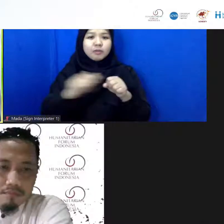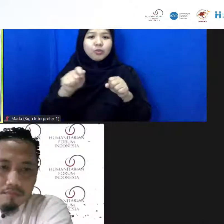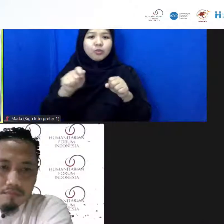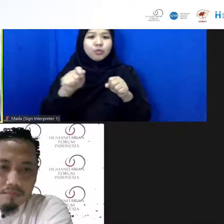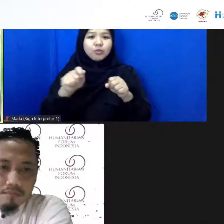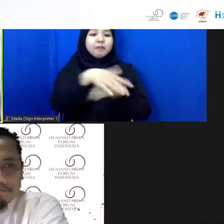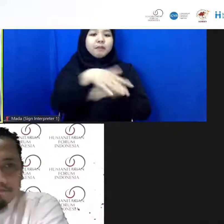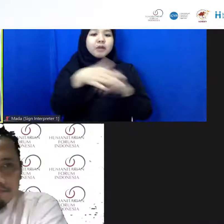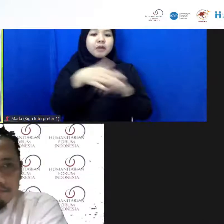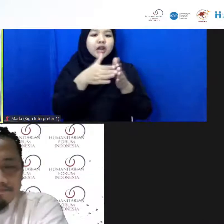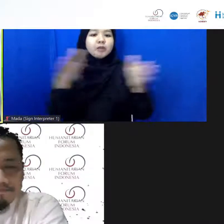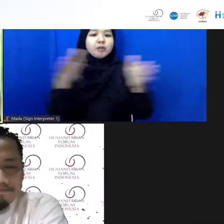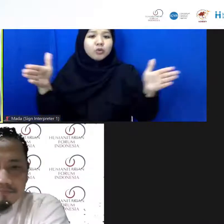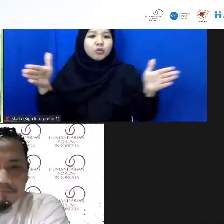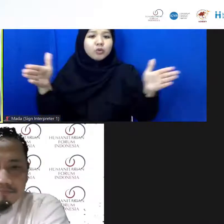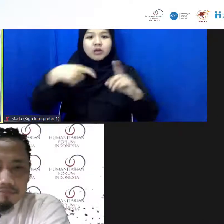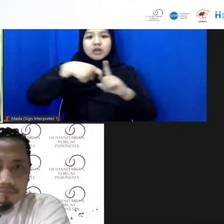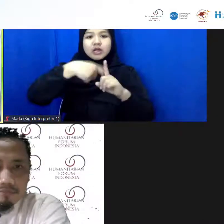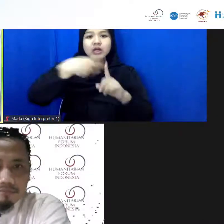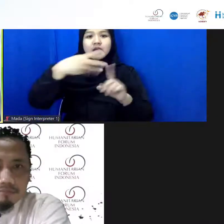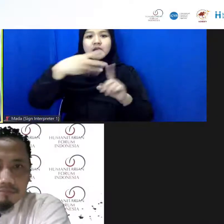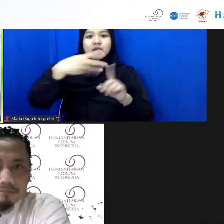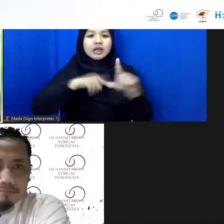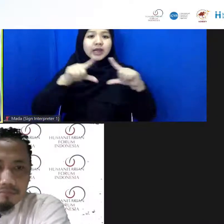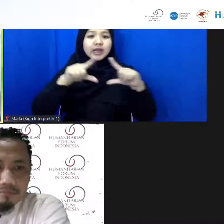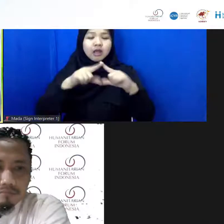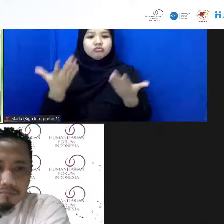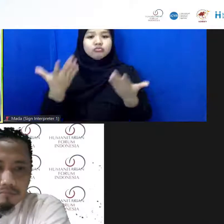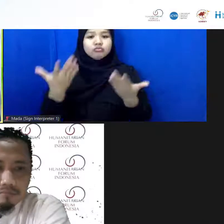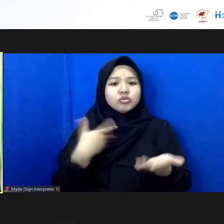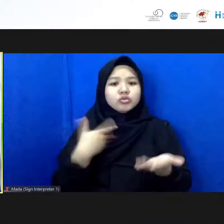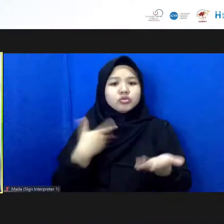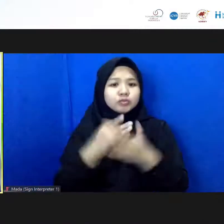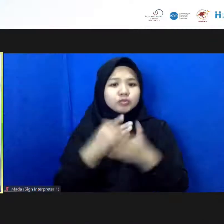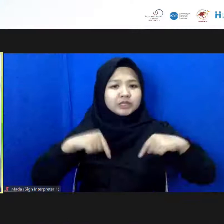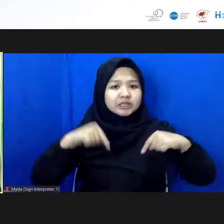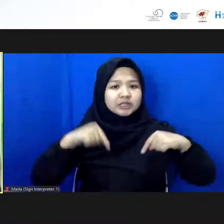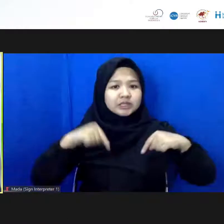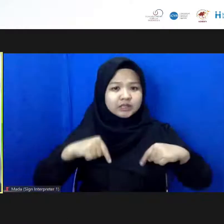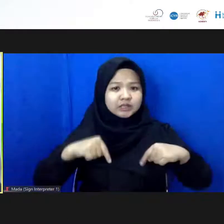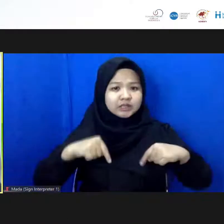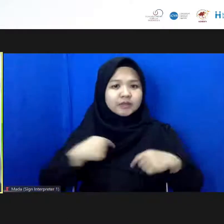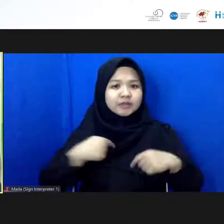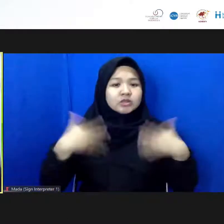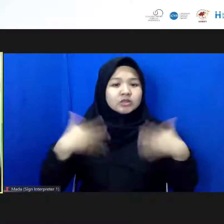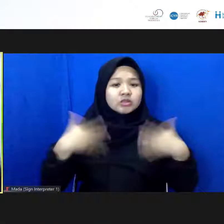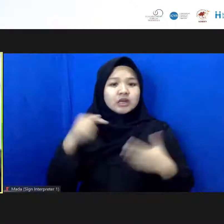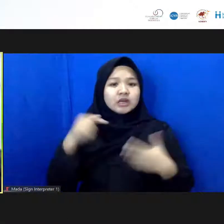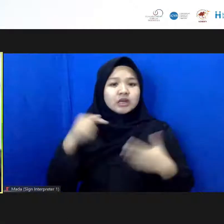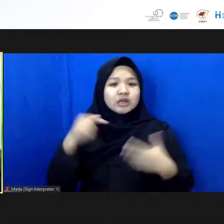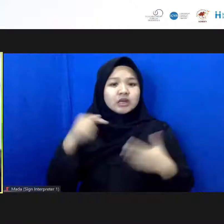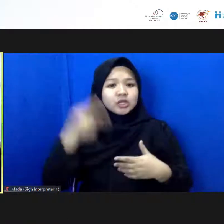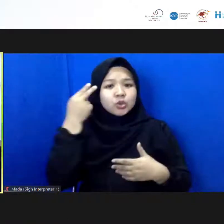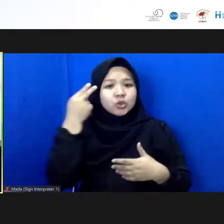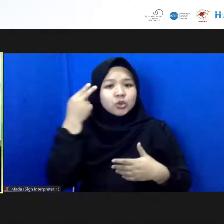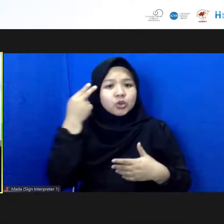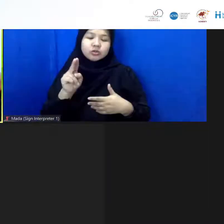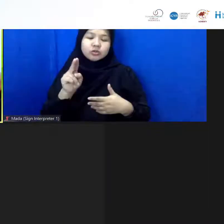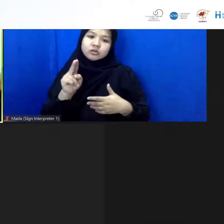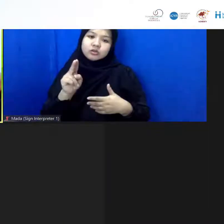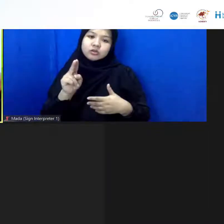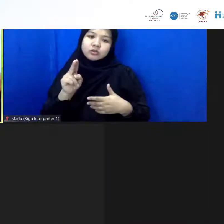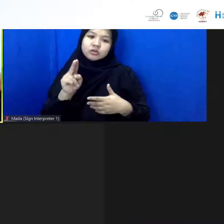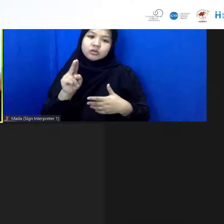So Kia, I will stop here, and I'm happy to kind of hear others on this.